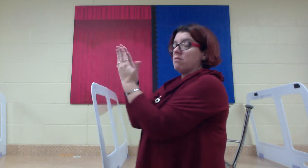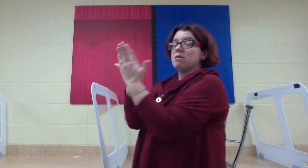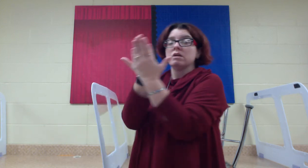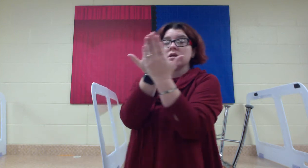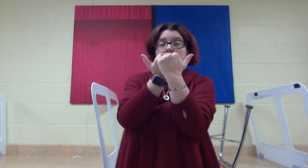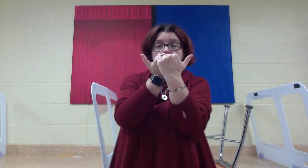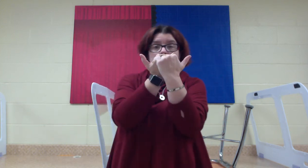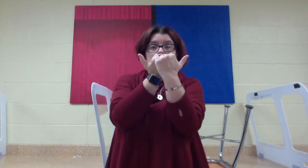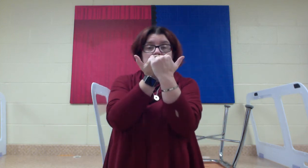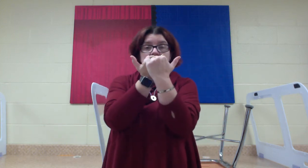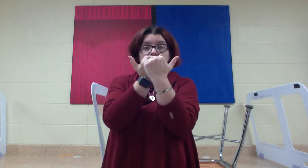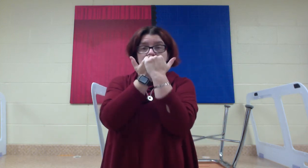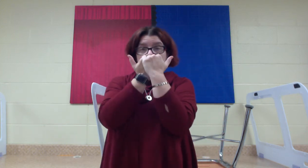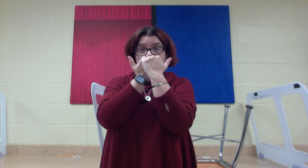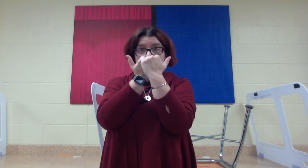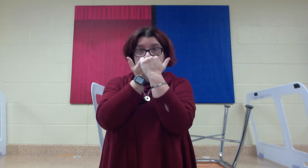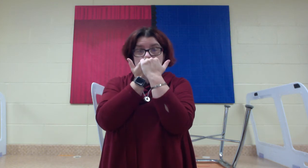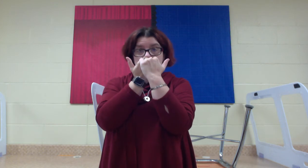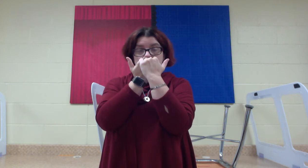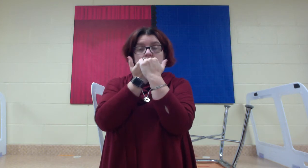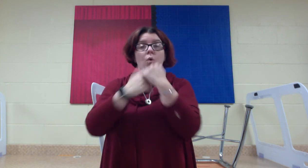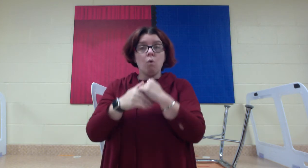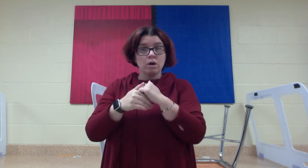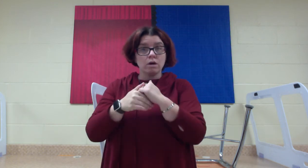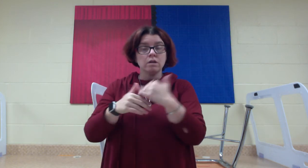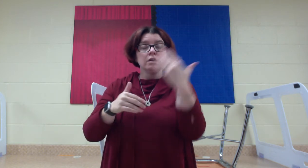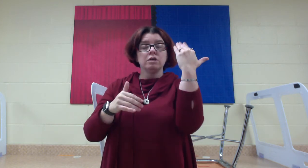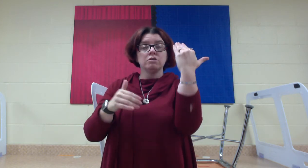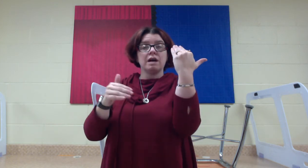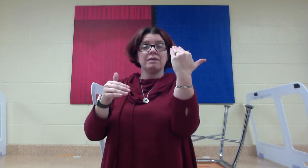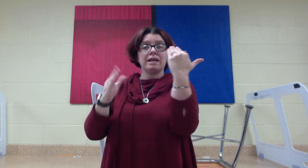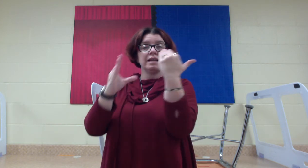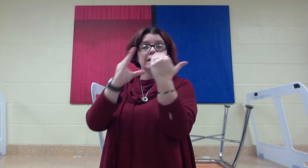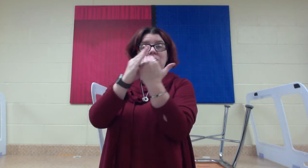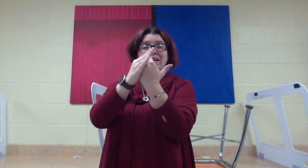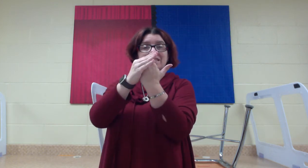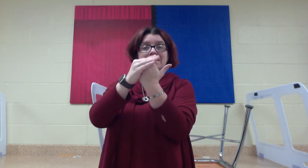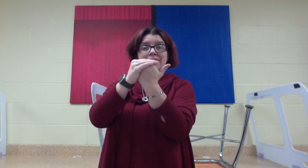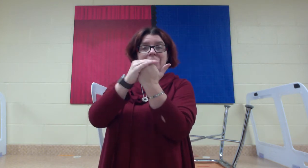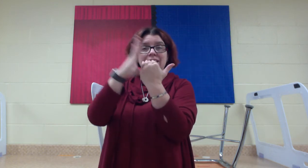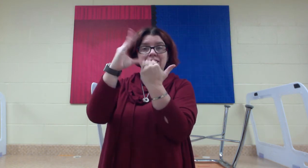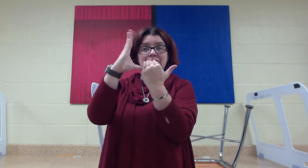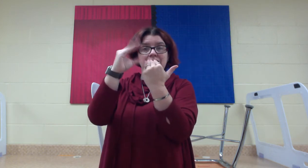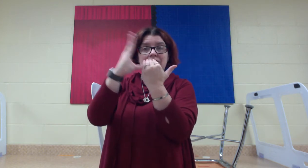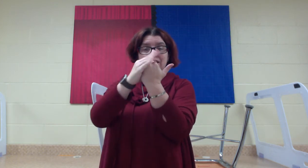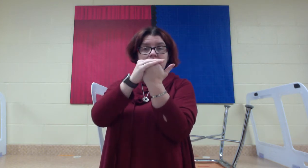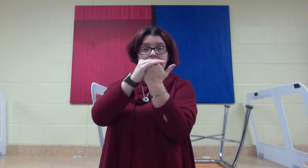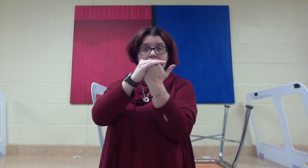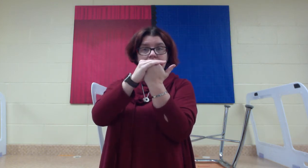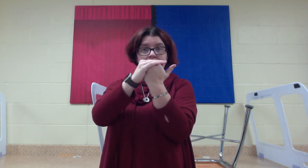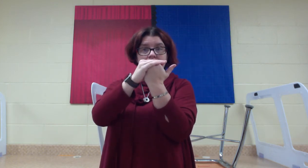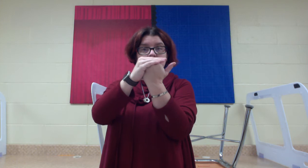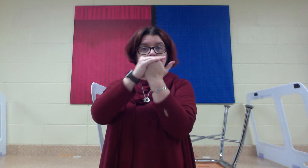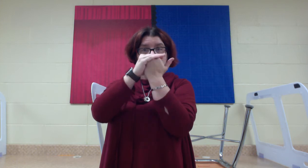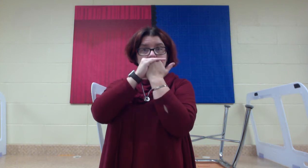out. Bend them in half. Eat. Or your dominant hand can go inside a non-dominant duck hand and